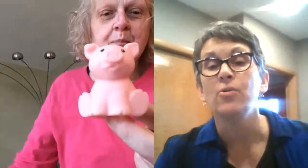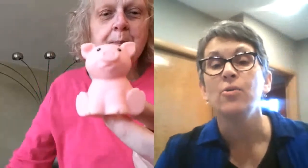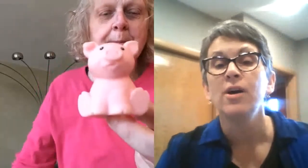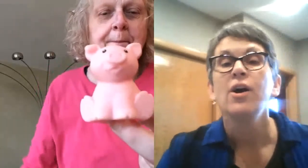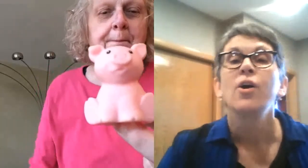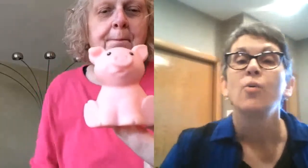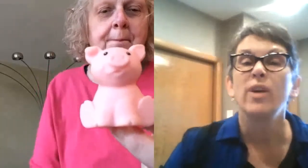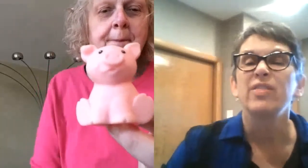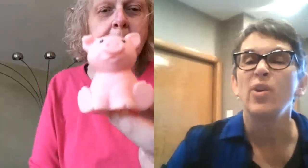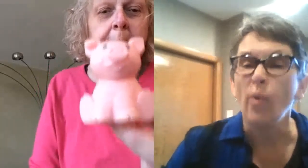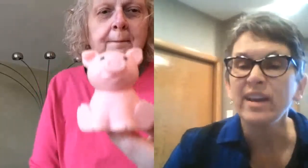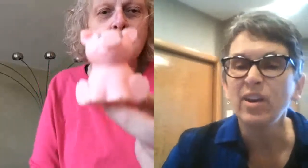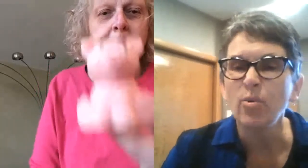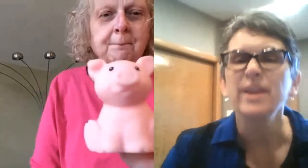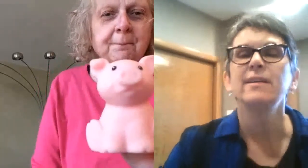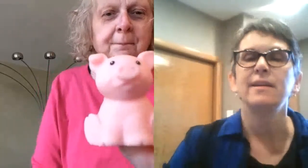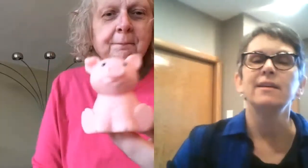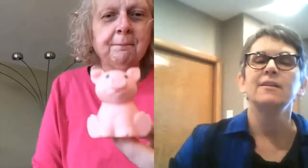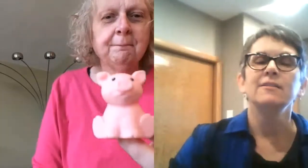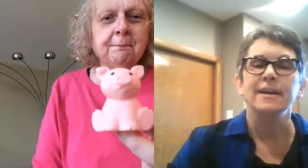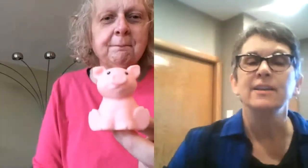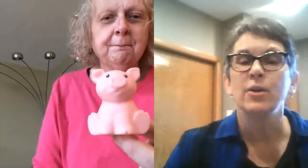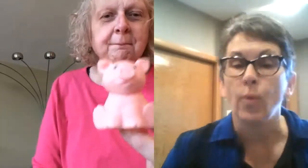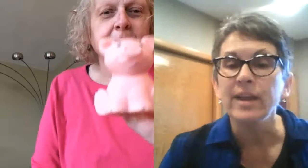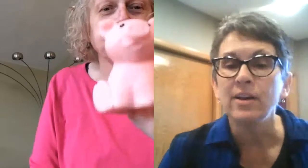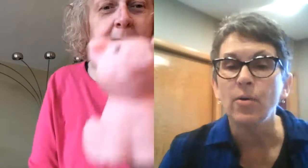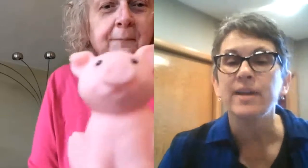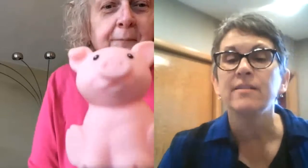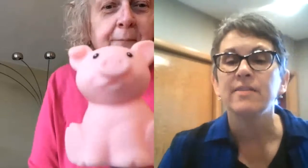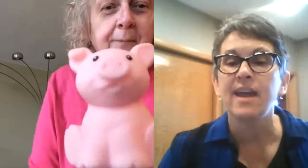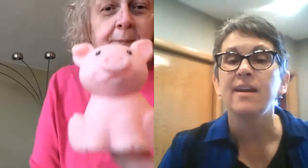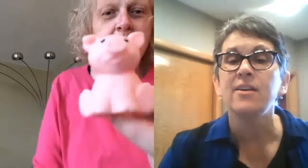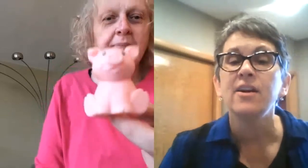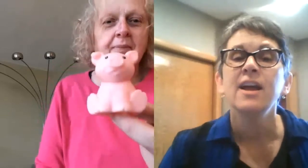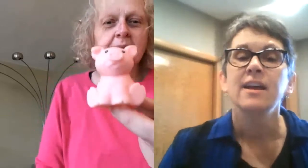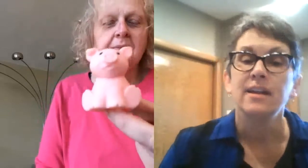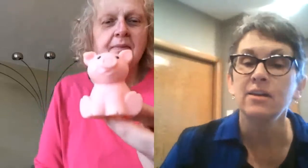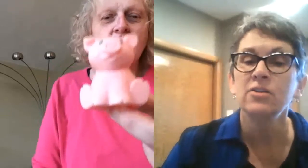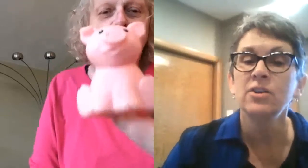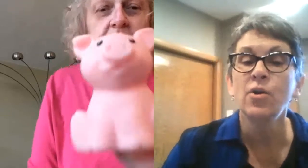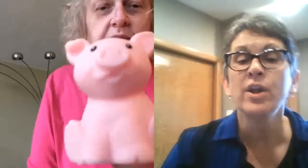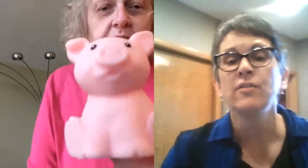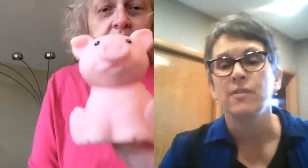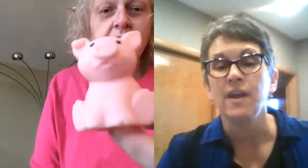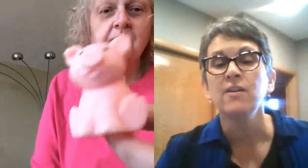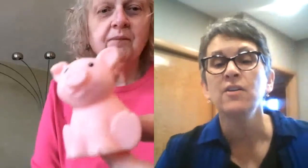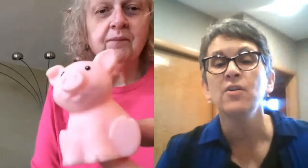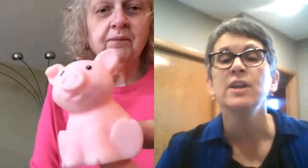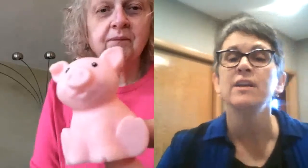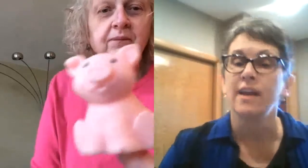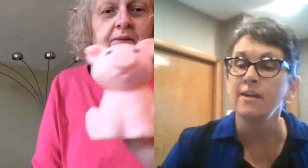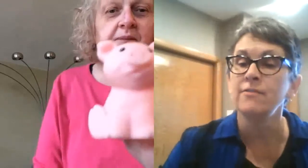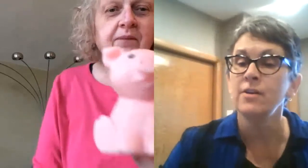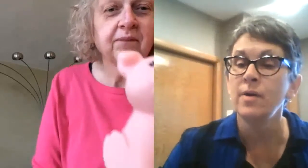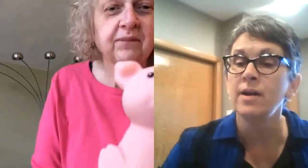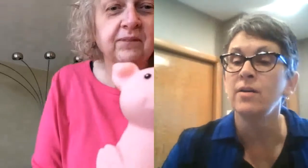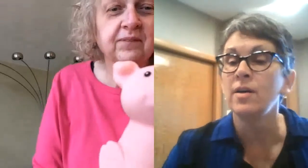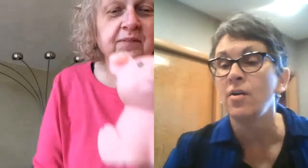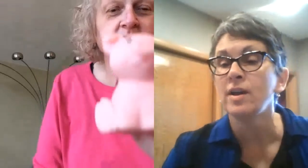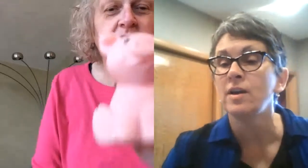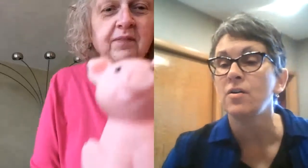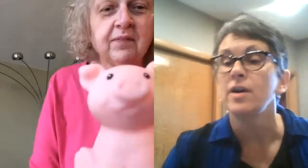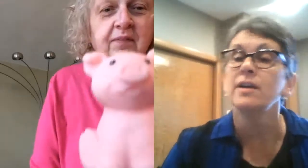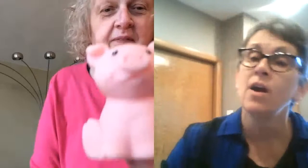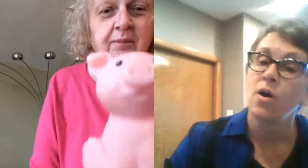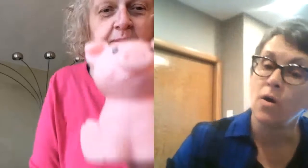E-I-E-I-O. With an oink, oink here, and an oink, oink there. Here an oink, there an oink, everywhere